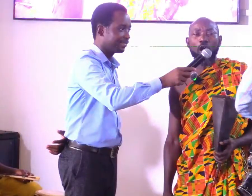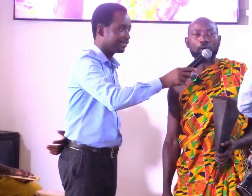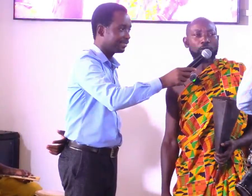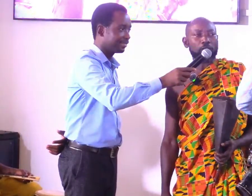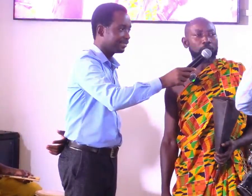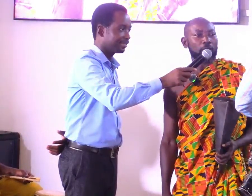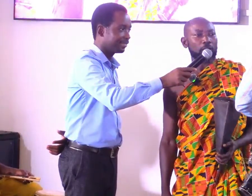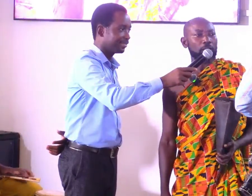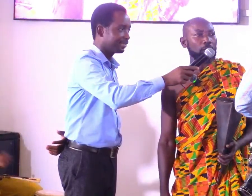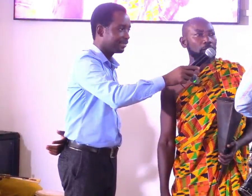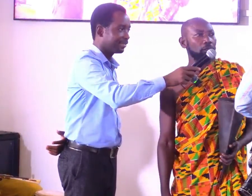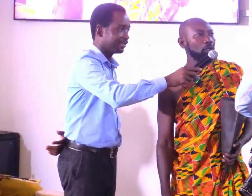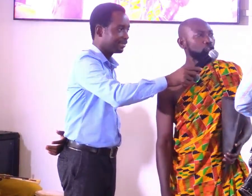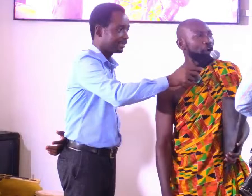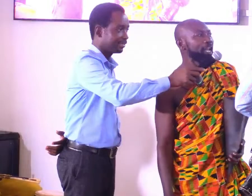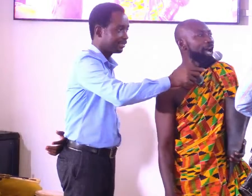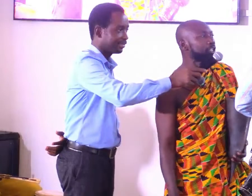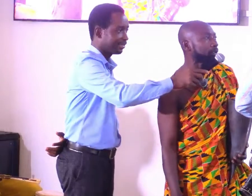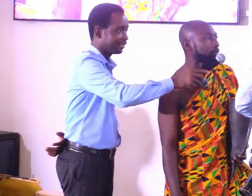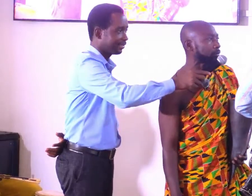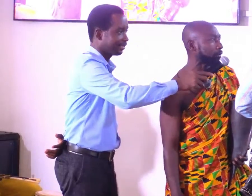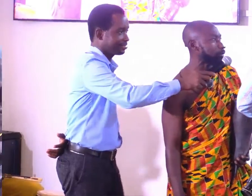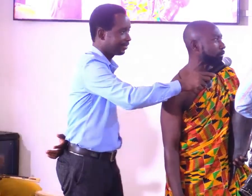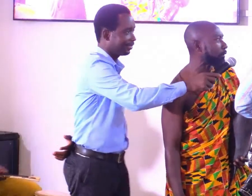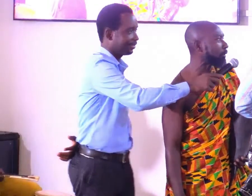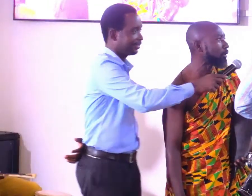Obefo, sorry na nante.